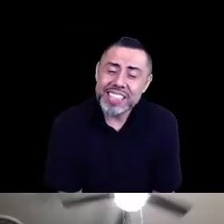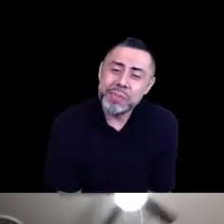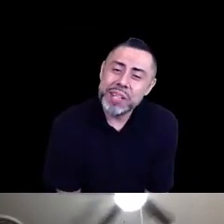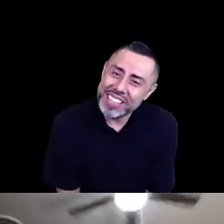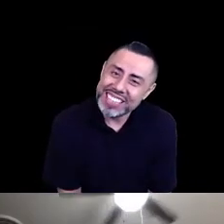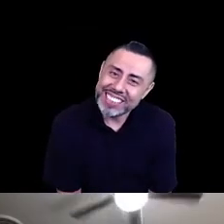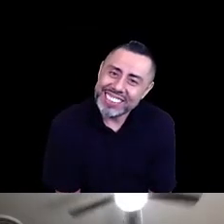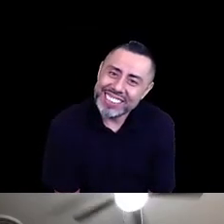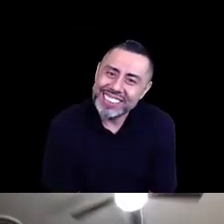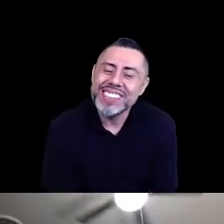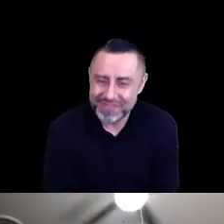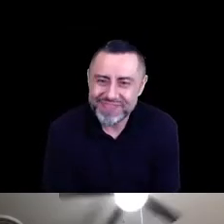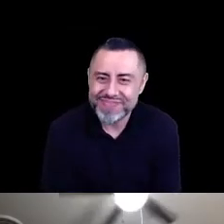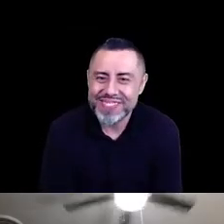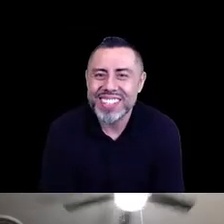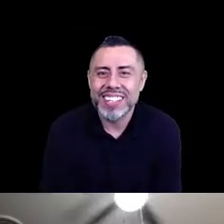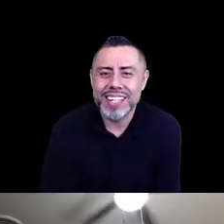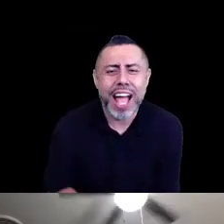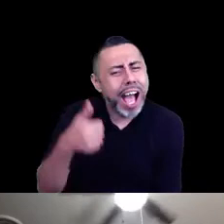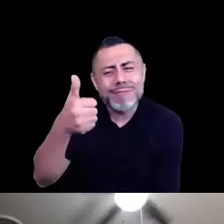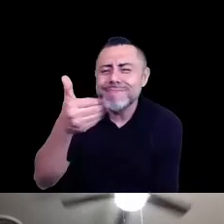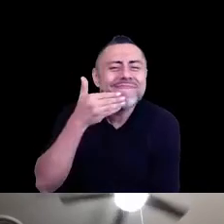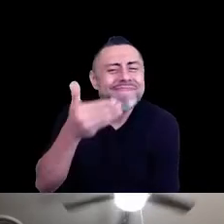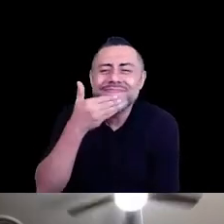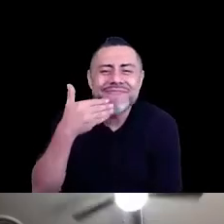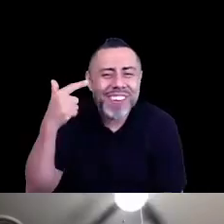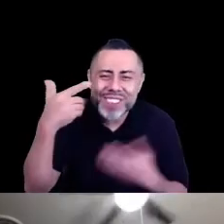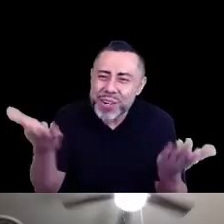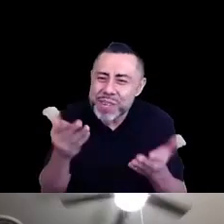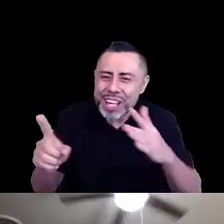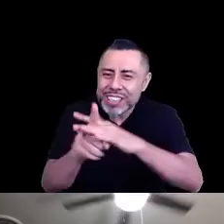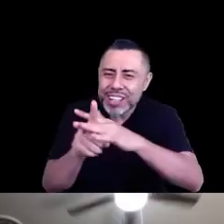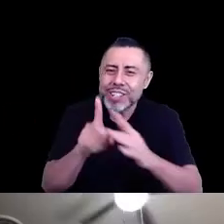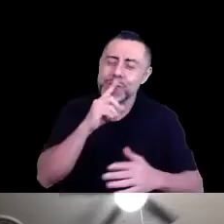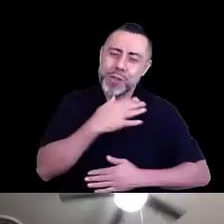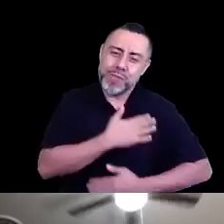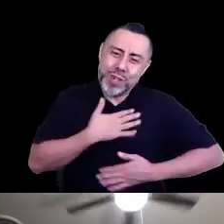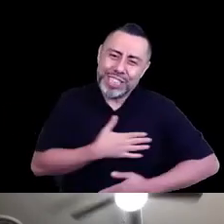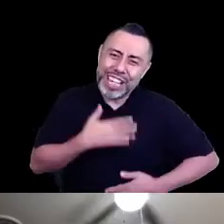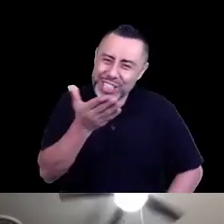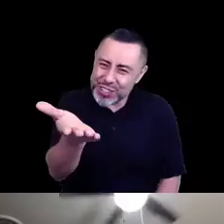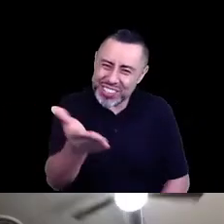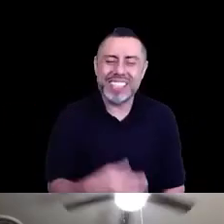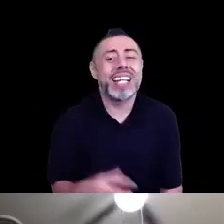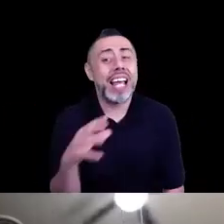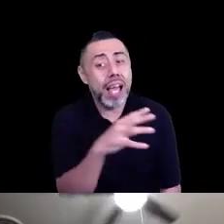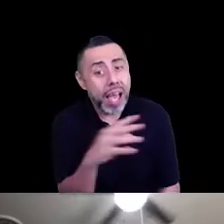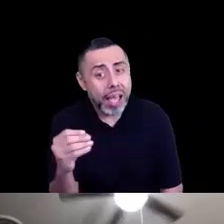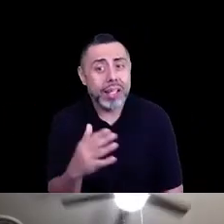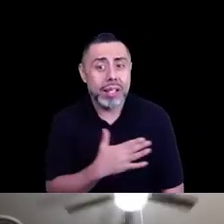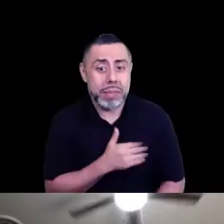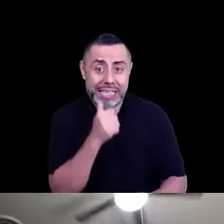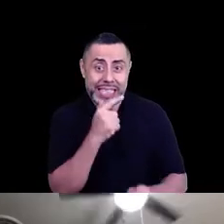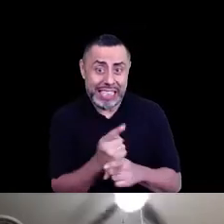This is Caleb, not tonight. Okay, thanks, Caleb, for being here. We sure appreciate you. And my sister,